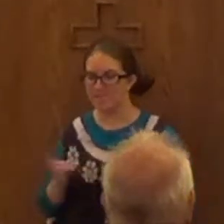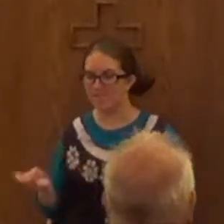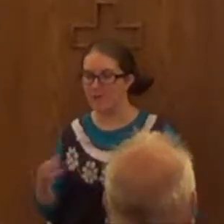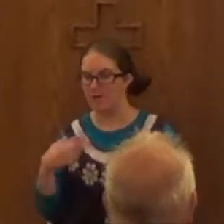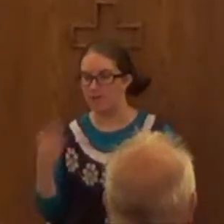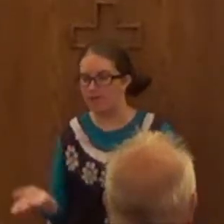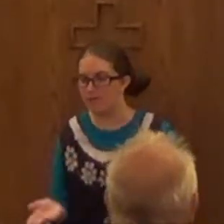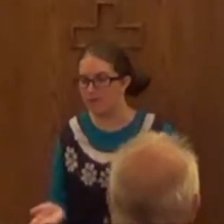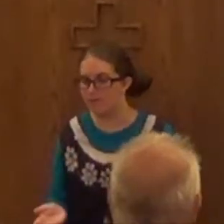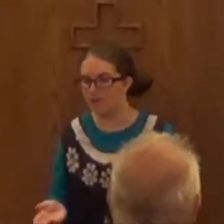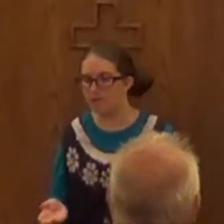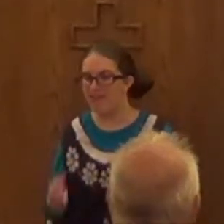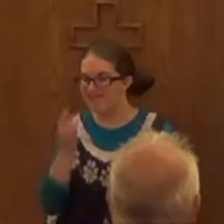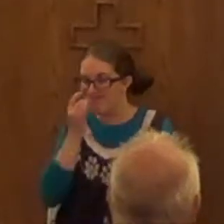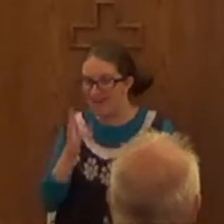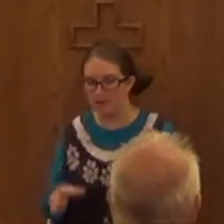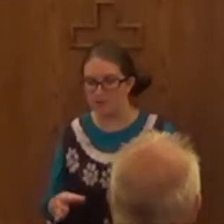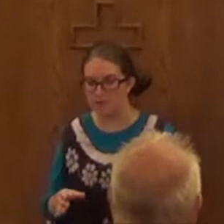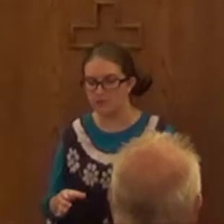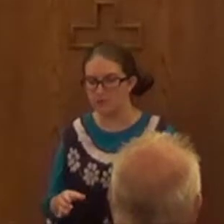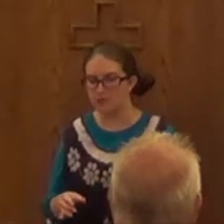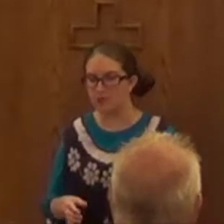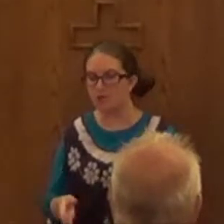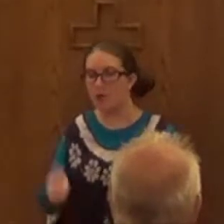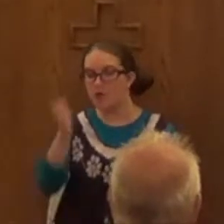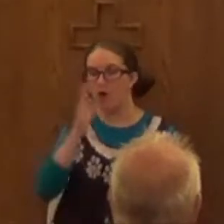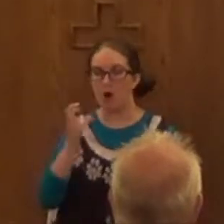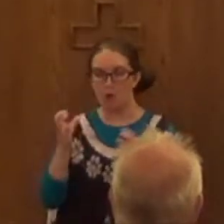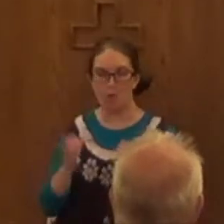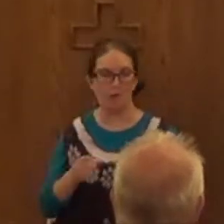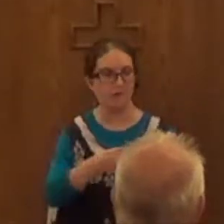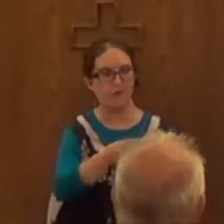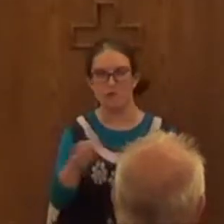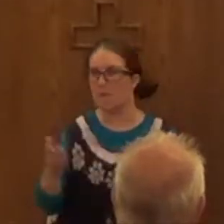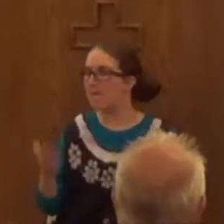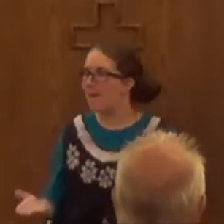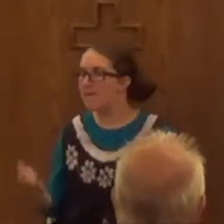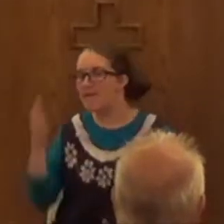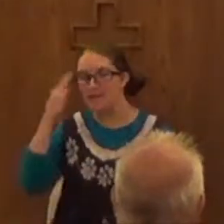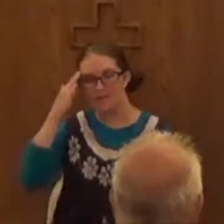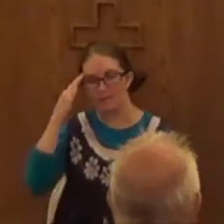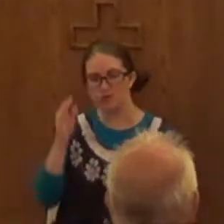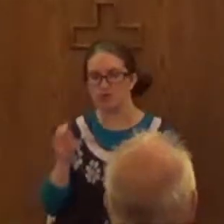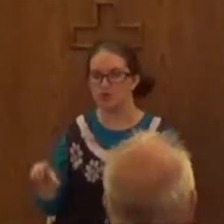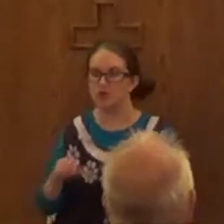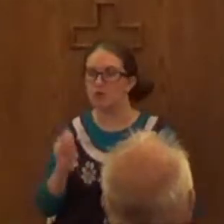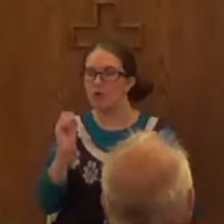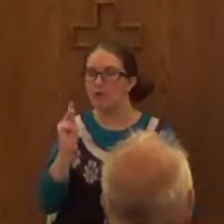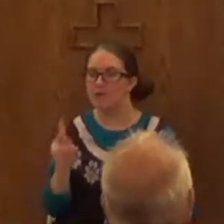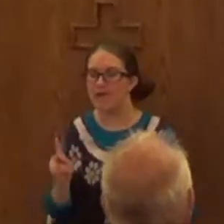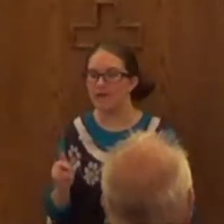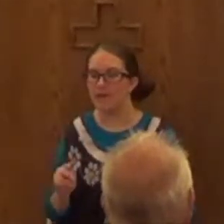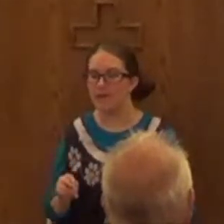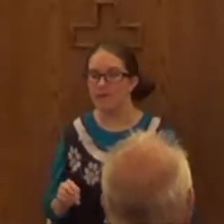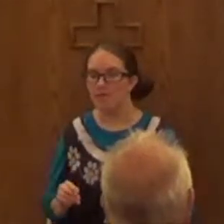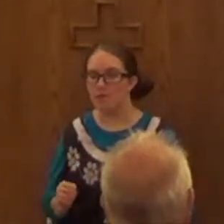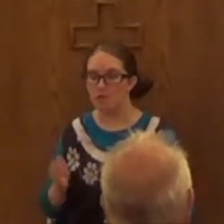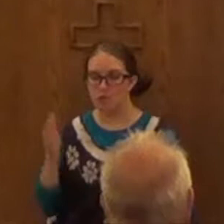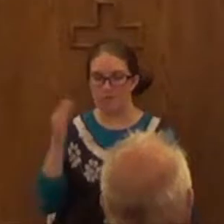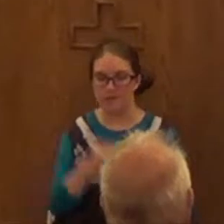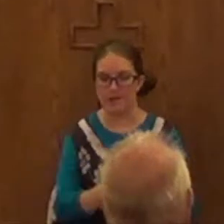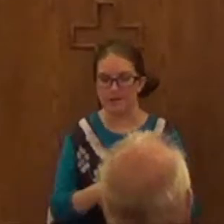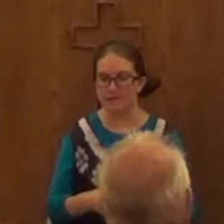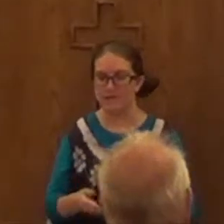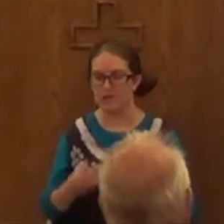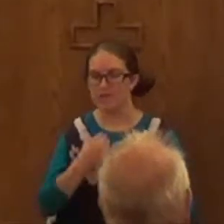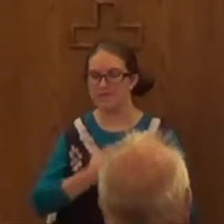thing that despises what God wants from you. You may think tonight that you're doing okay when you get out of the will of God,